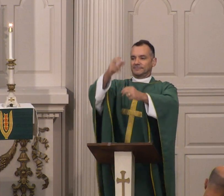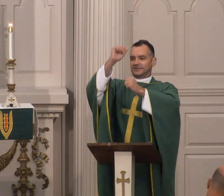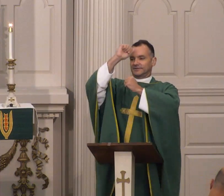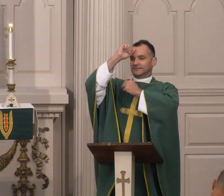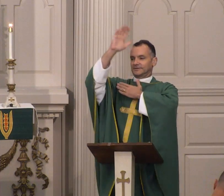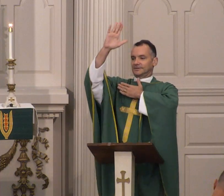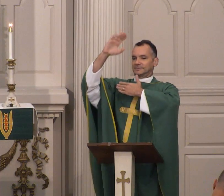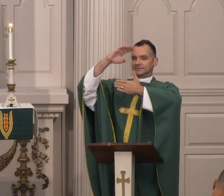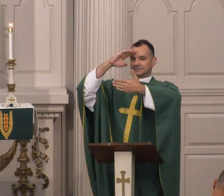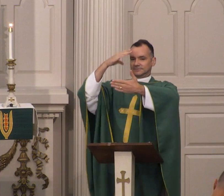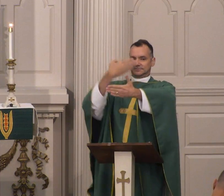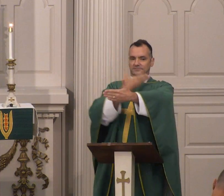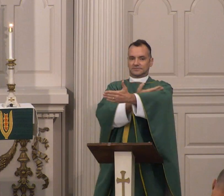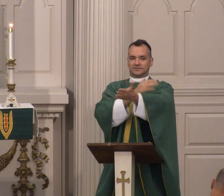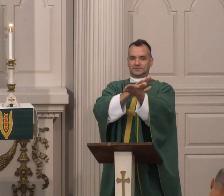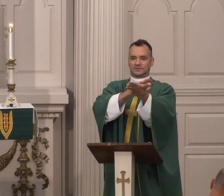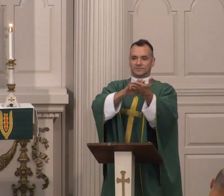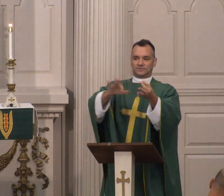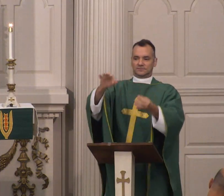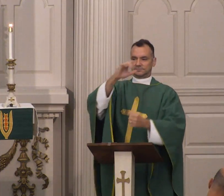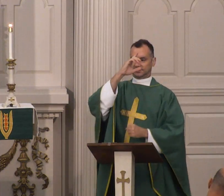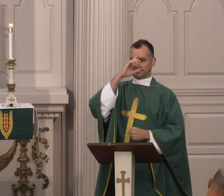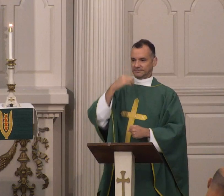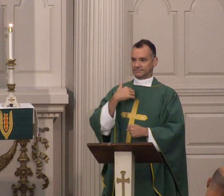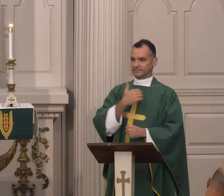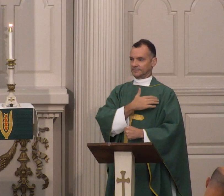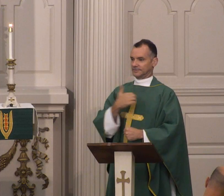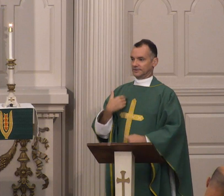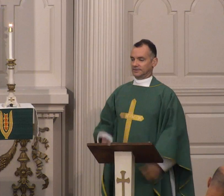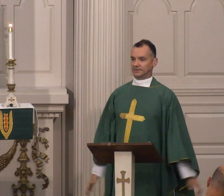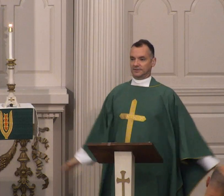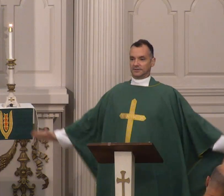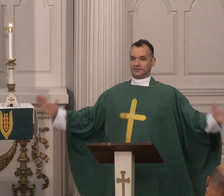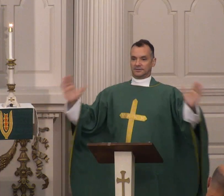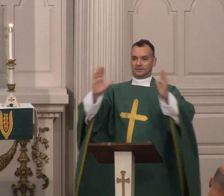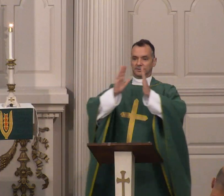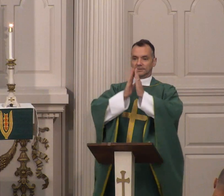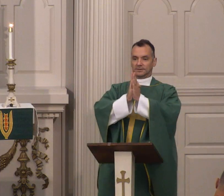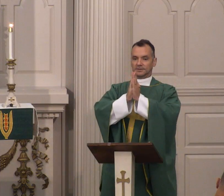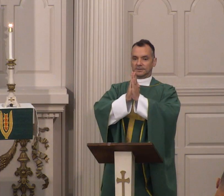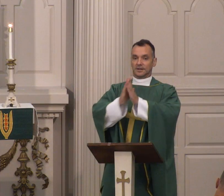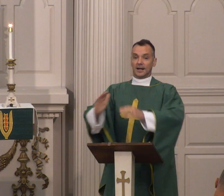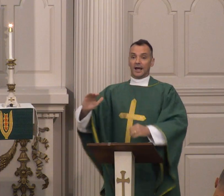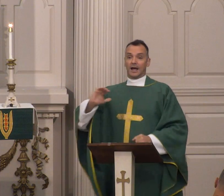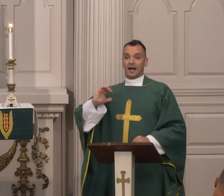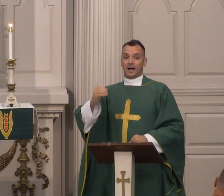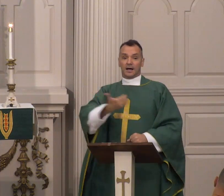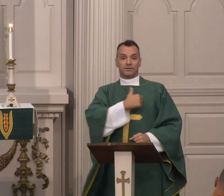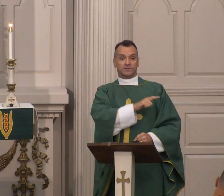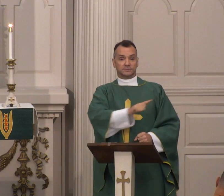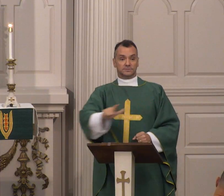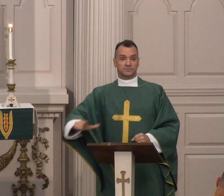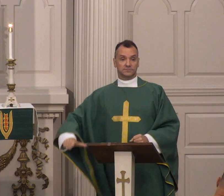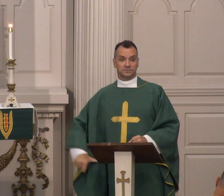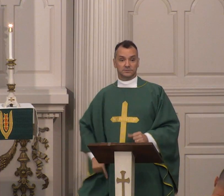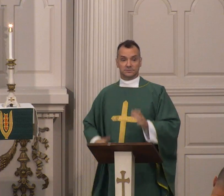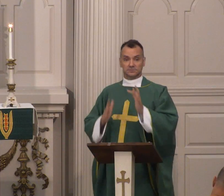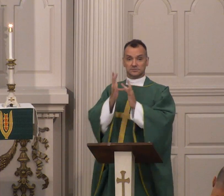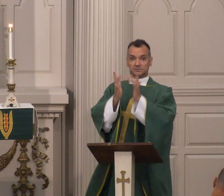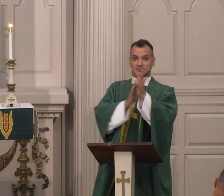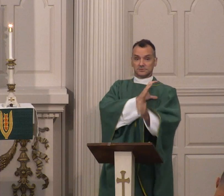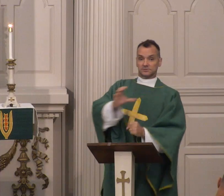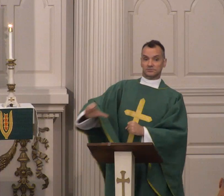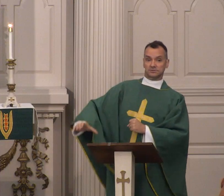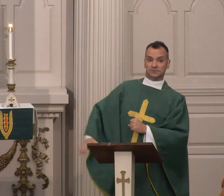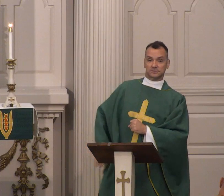In the name of the Father, and of the Son, and of the Holy Spirit, amen. The grace of our Lord